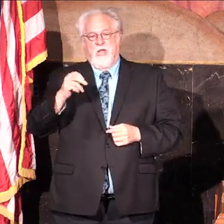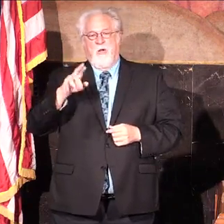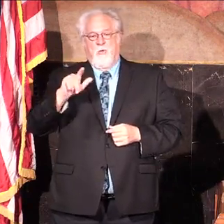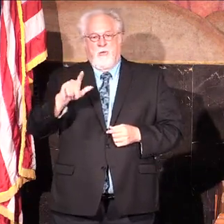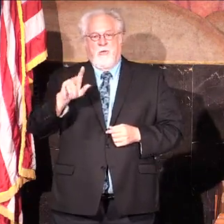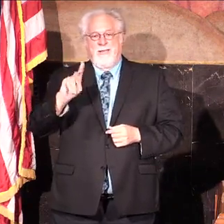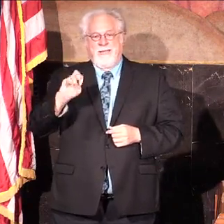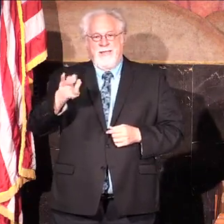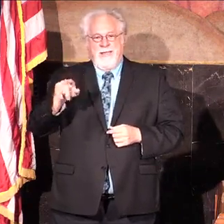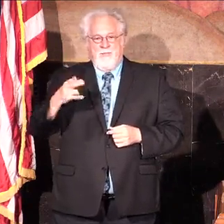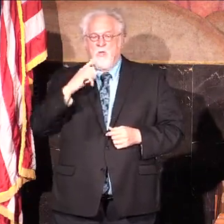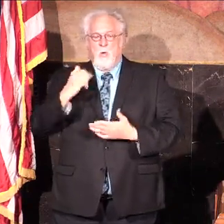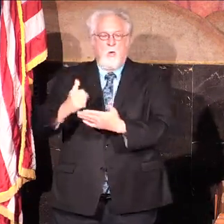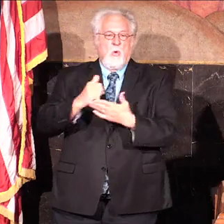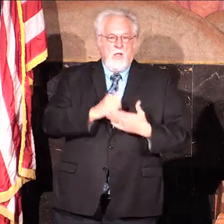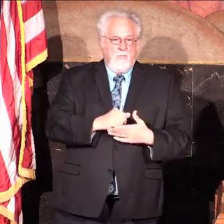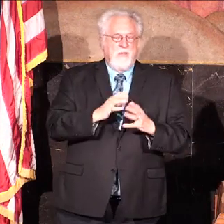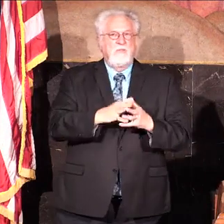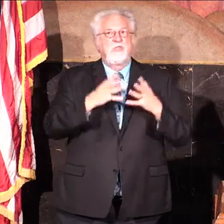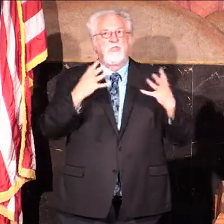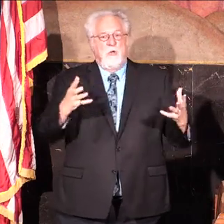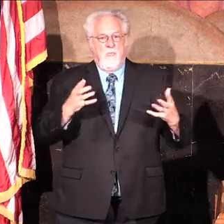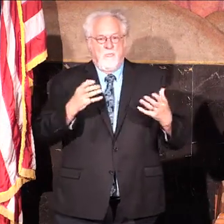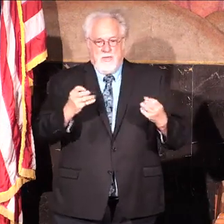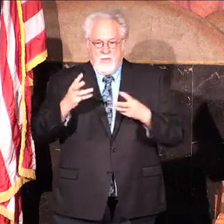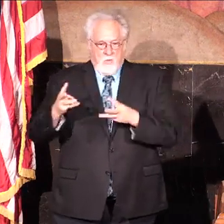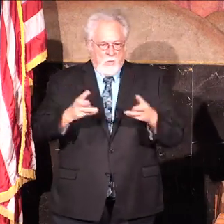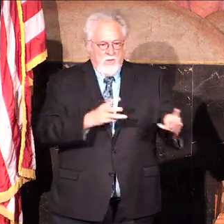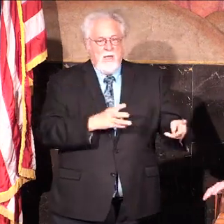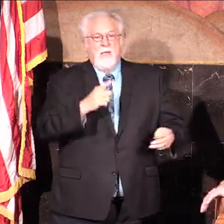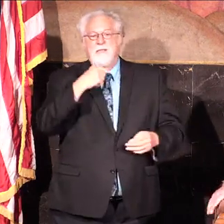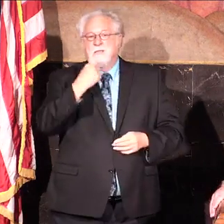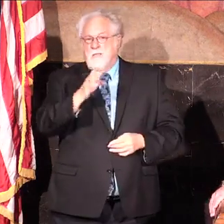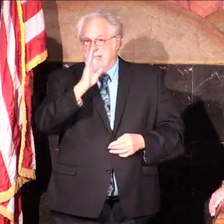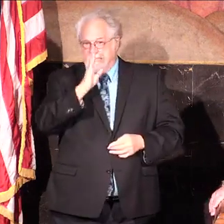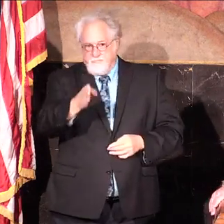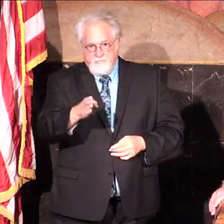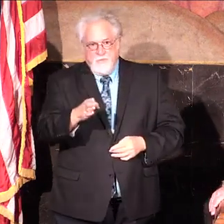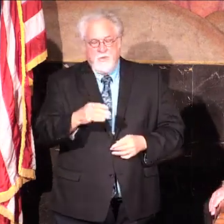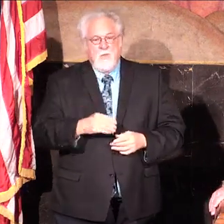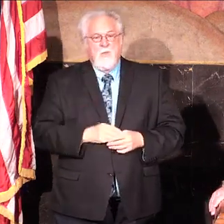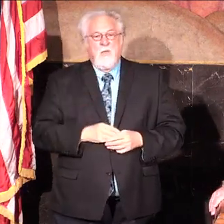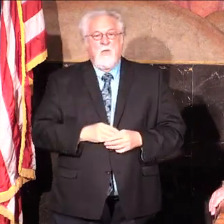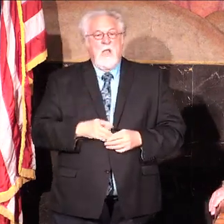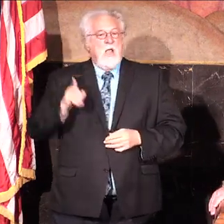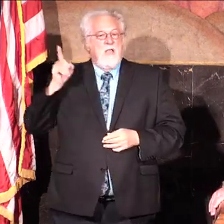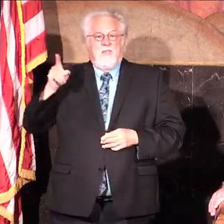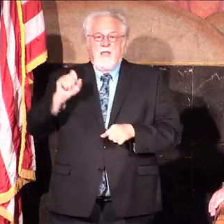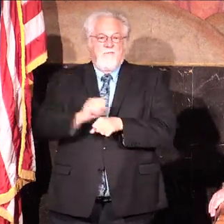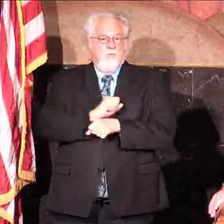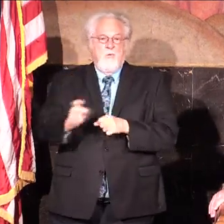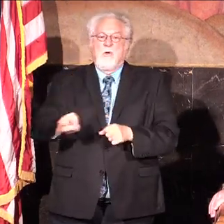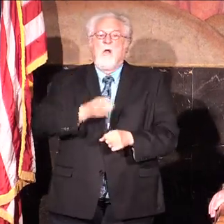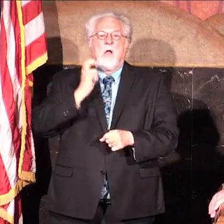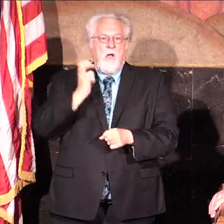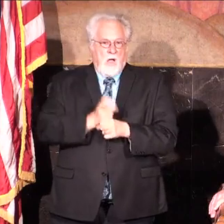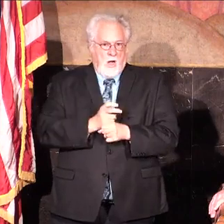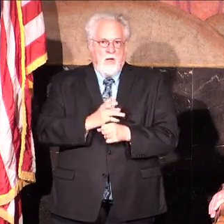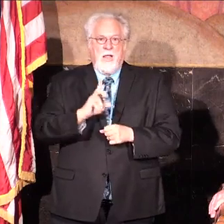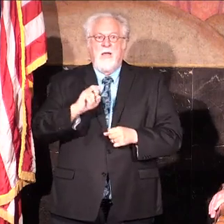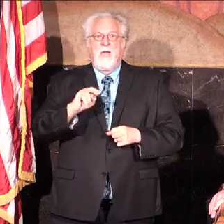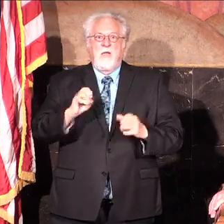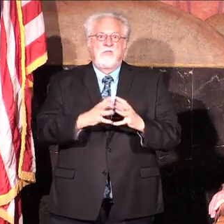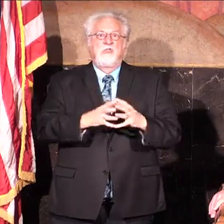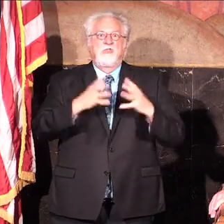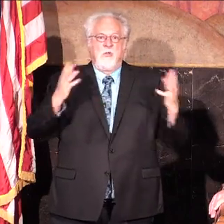airmen who are helping on so many fronts. And I will just tell you from the very beginning, they've worked extremely hard and done so